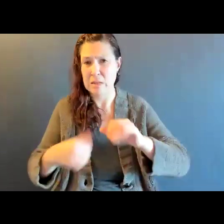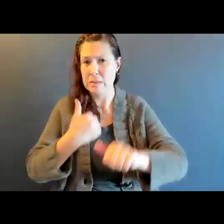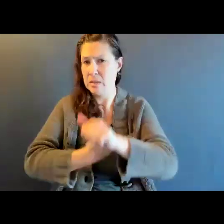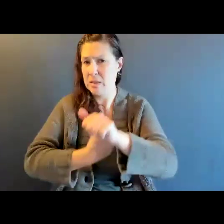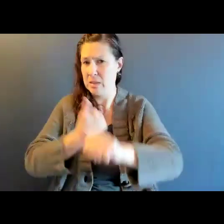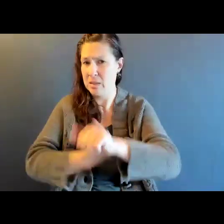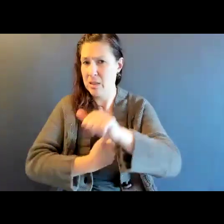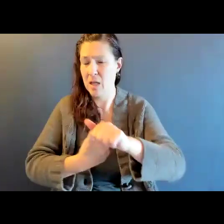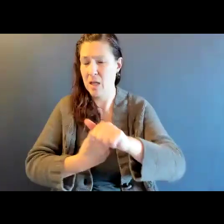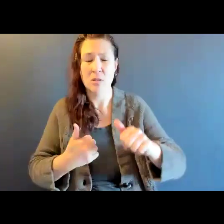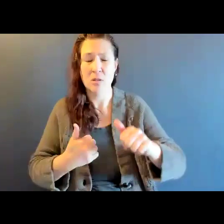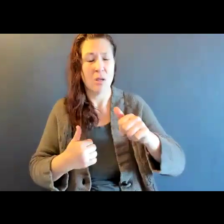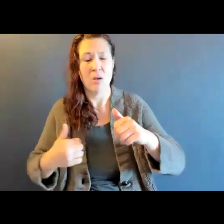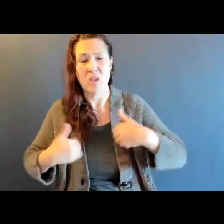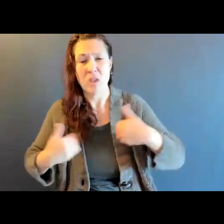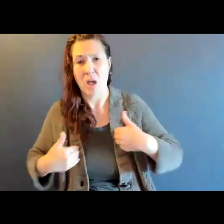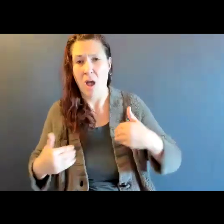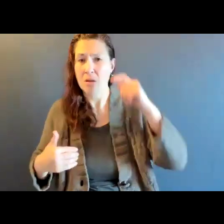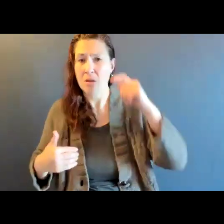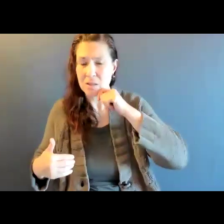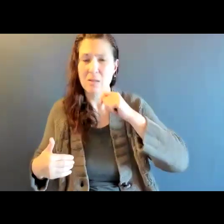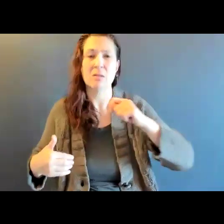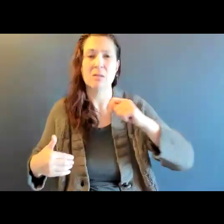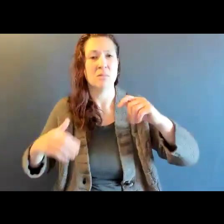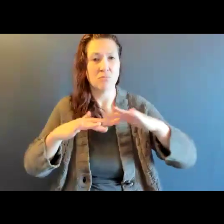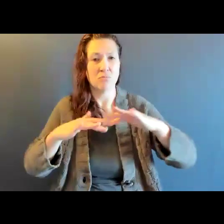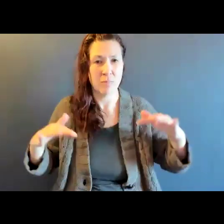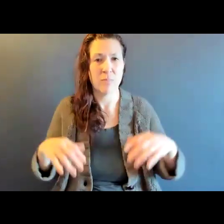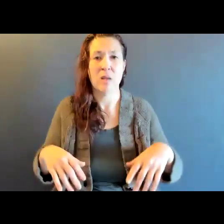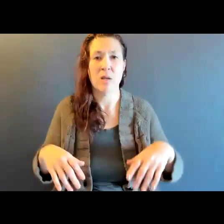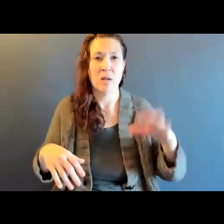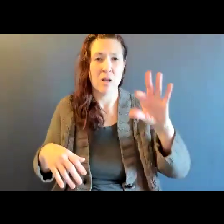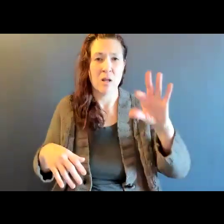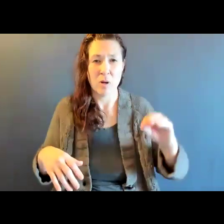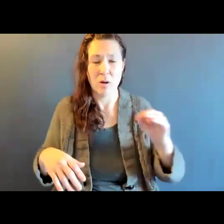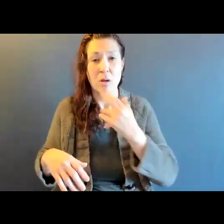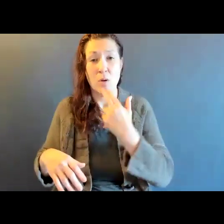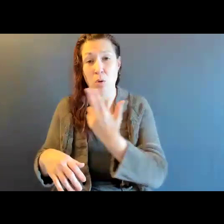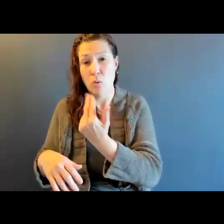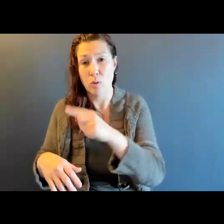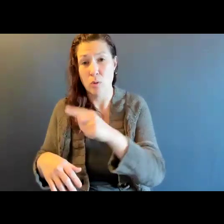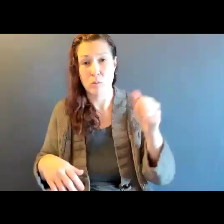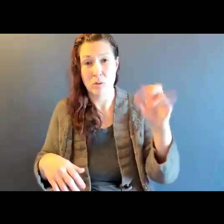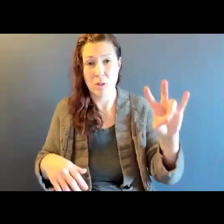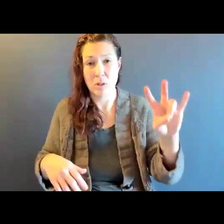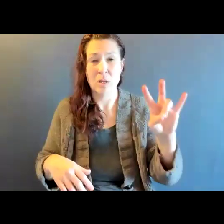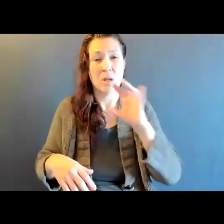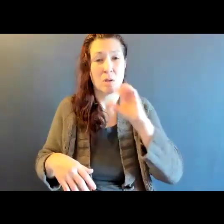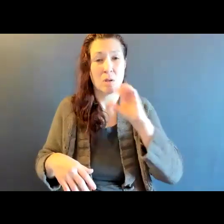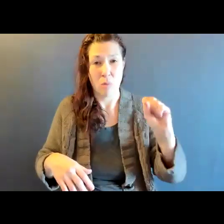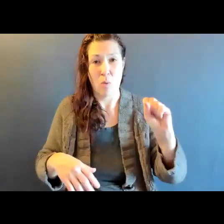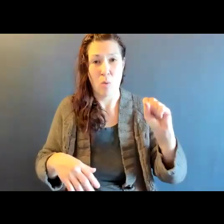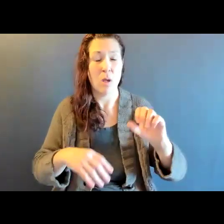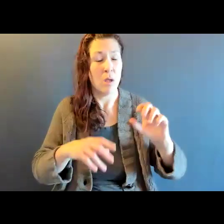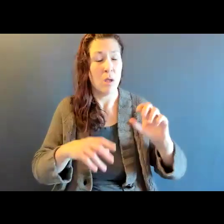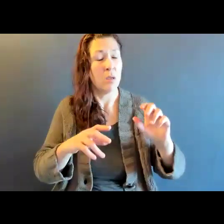of children and adolescents, with as many as 95% of 13 to 17-year-olds reporting using social media